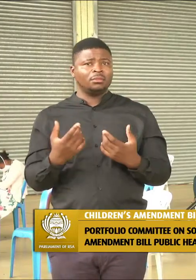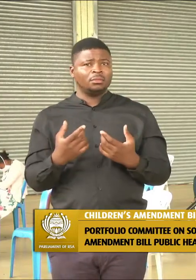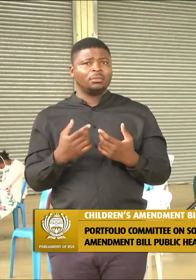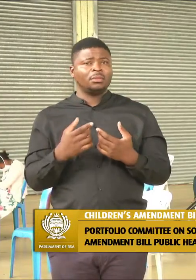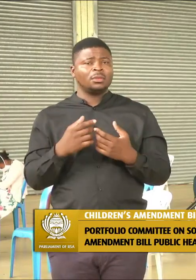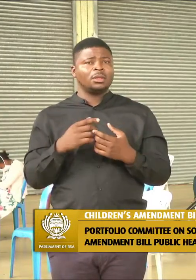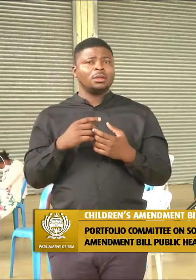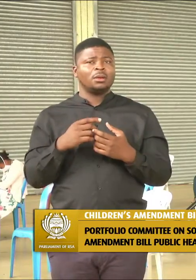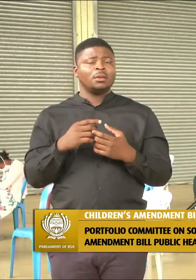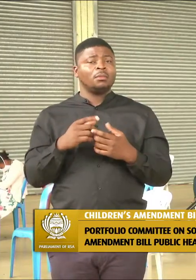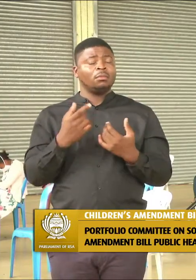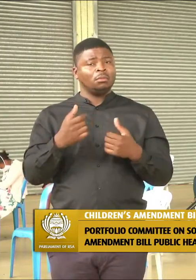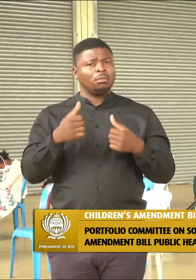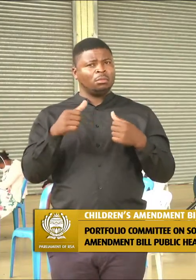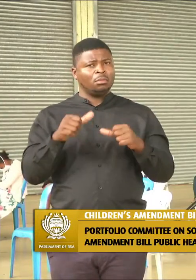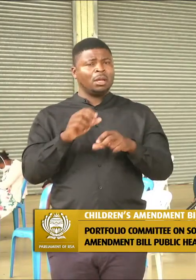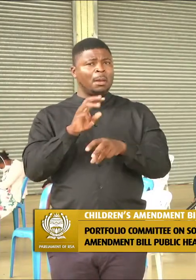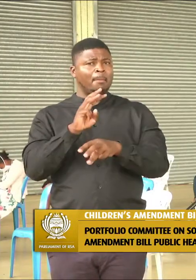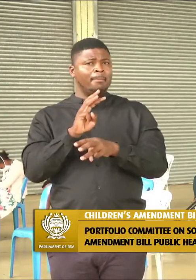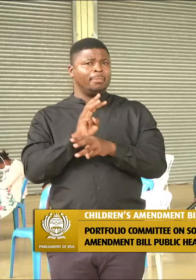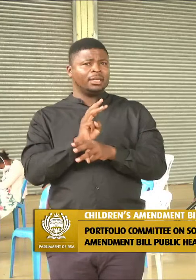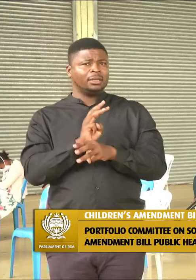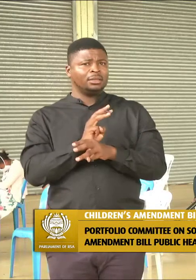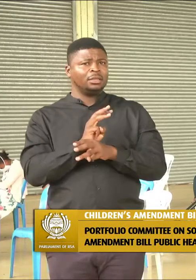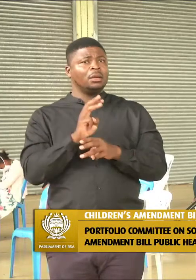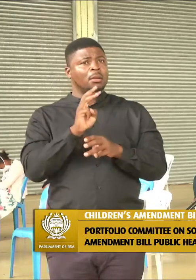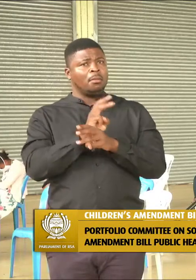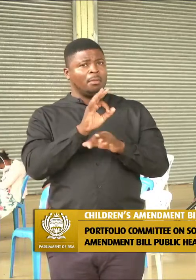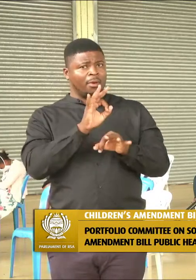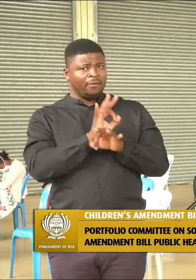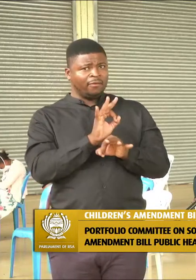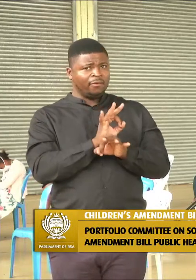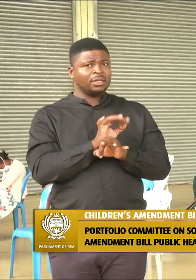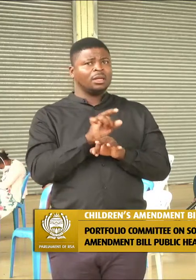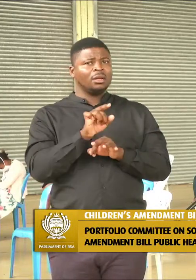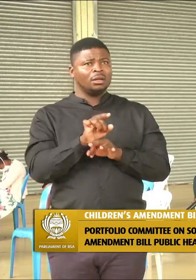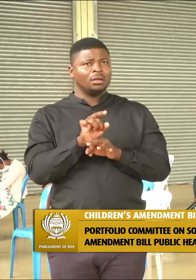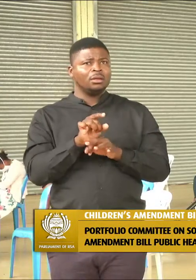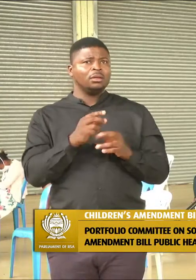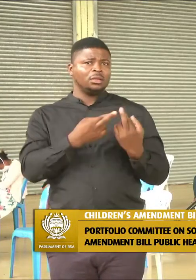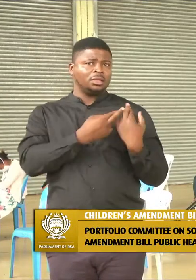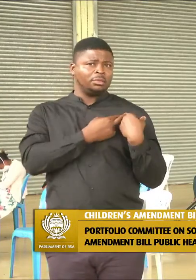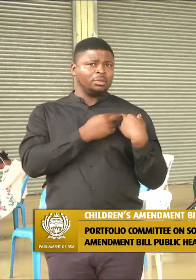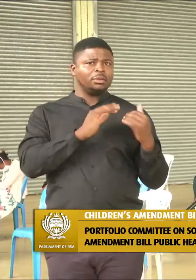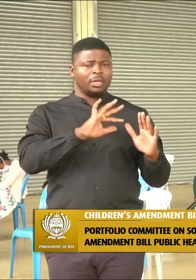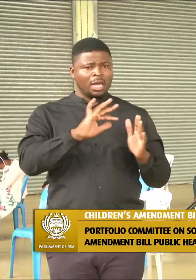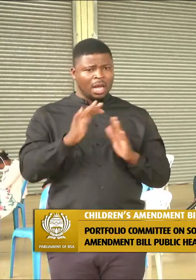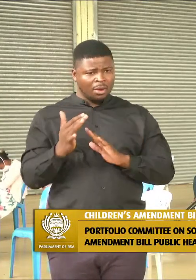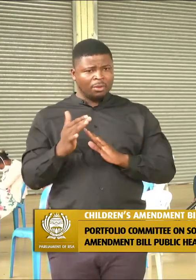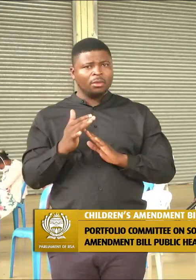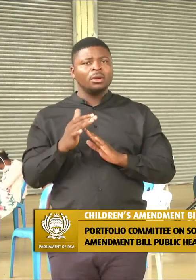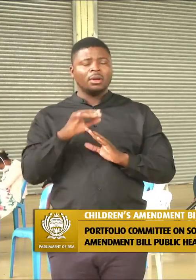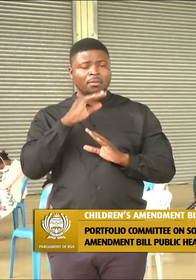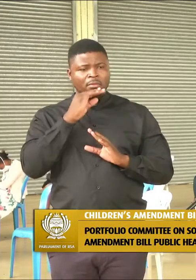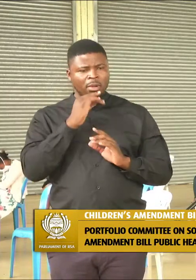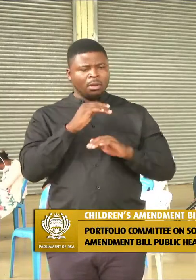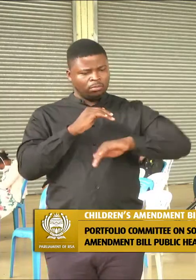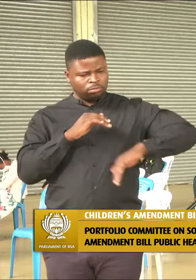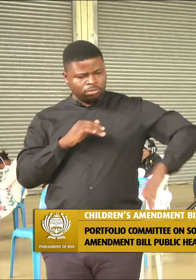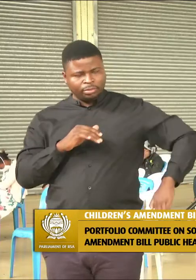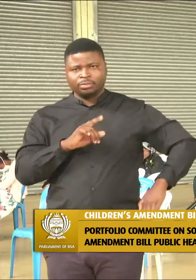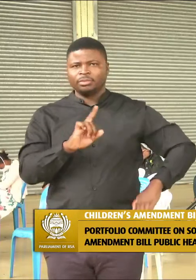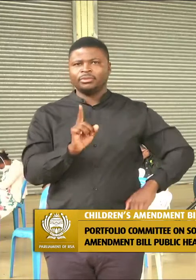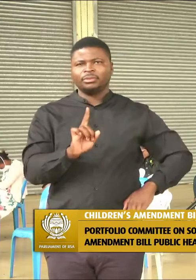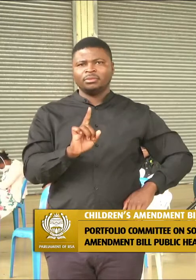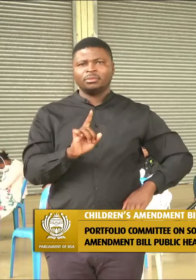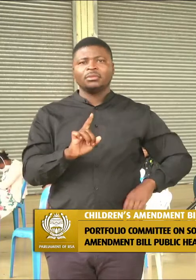alienation. Okunye ke okufanele kulungiswe ilento yokuthi kube nomzali ozovalelwa ngaphandle empilweni yengane.